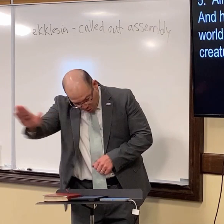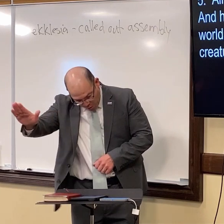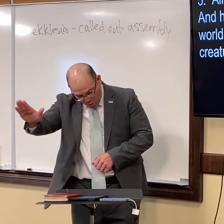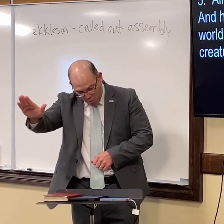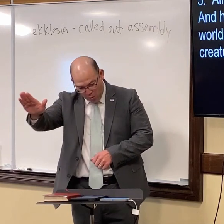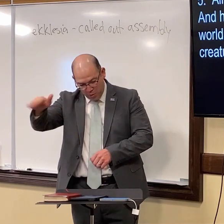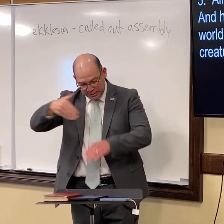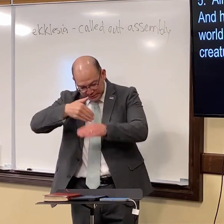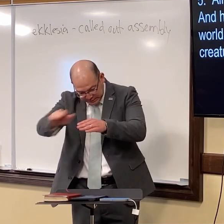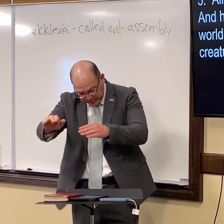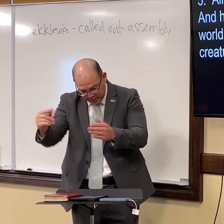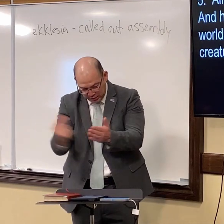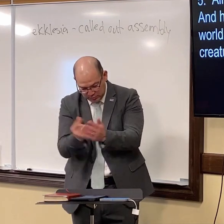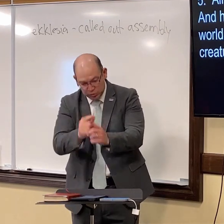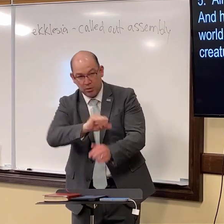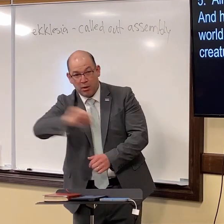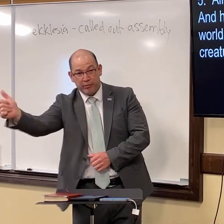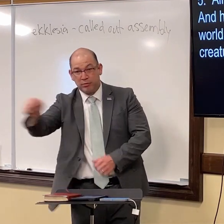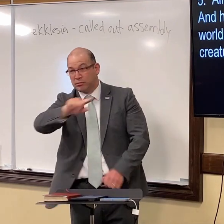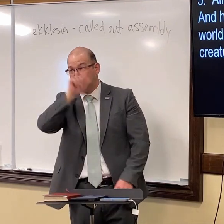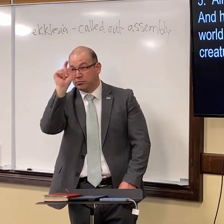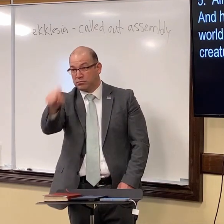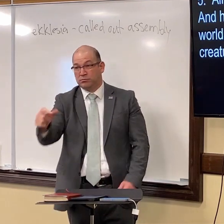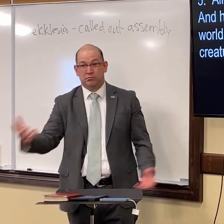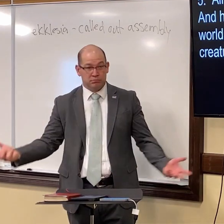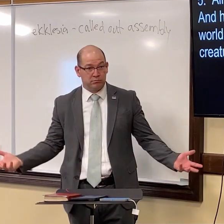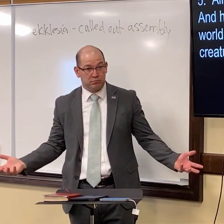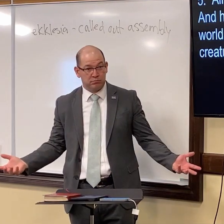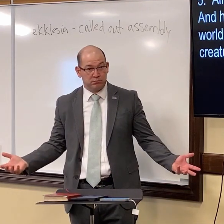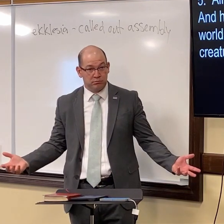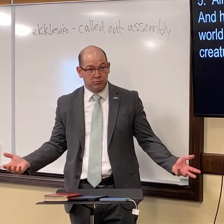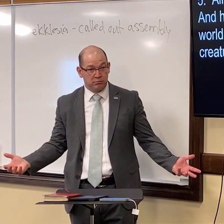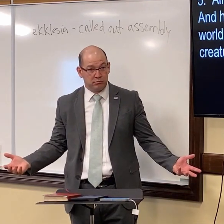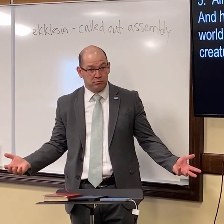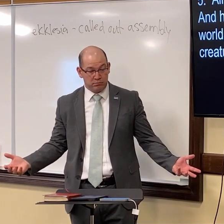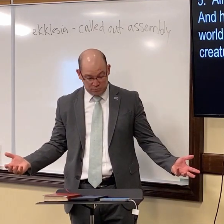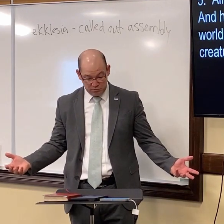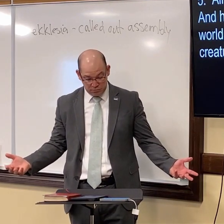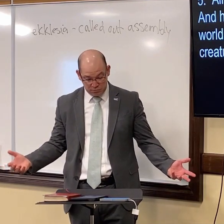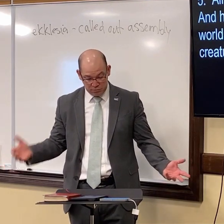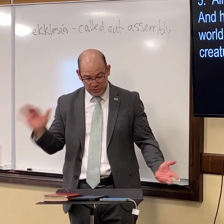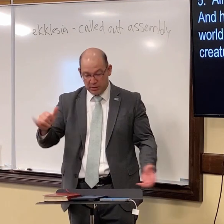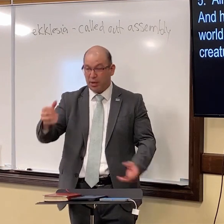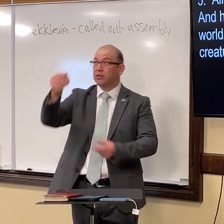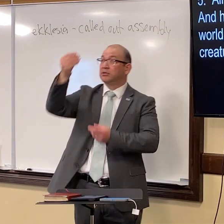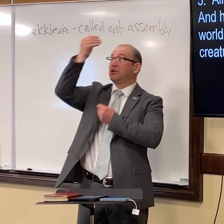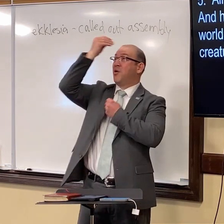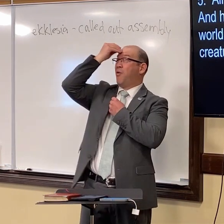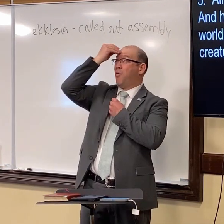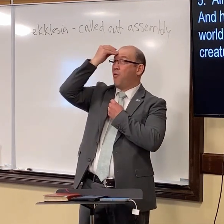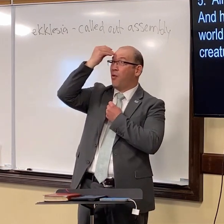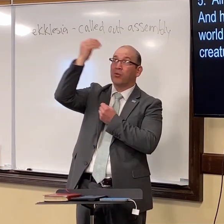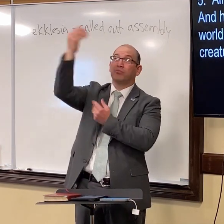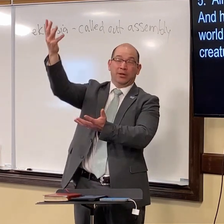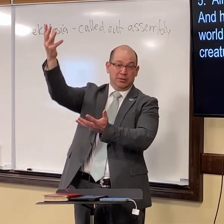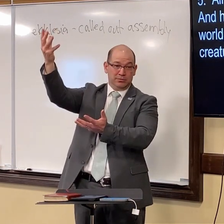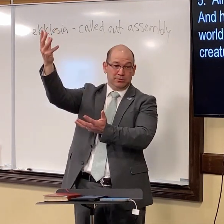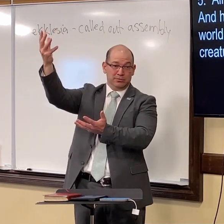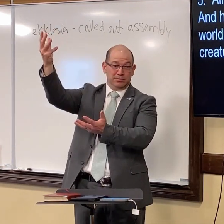Your church, as they send others to preach the gospel, are you involved in that? Are you